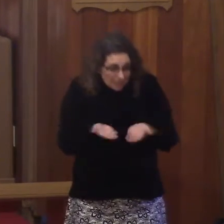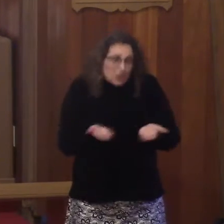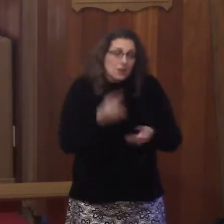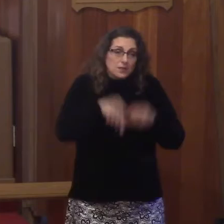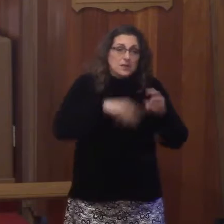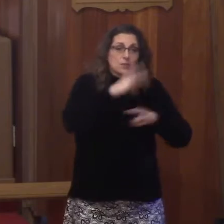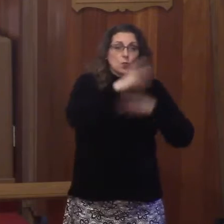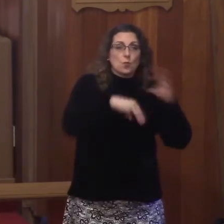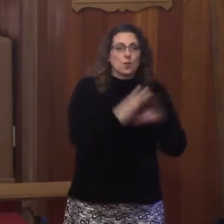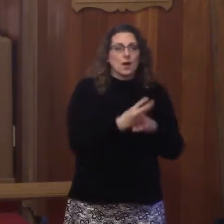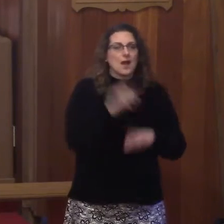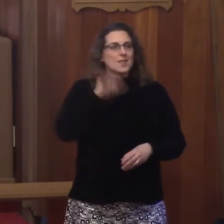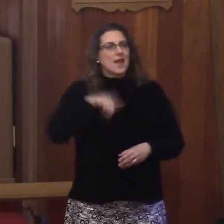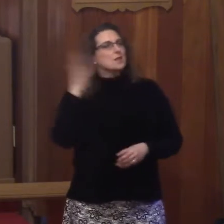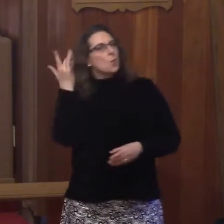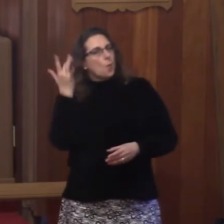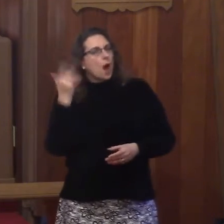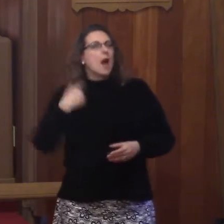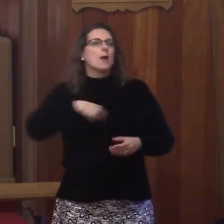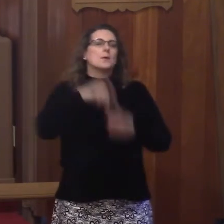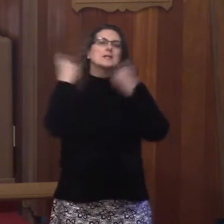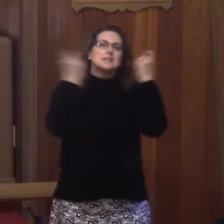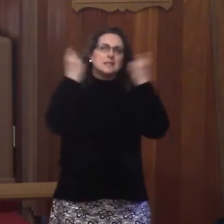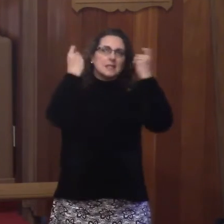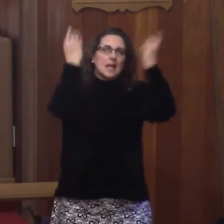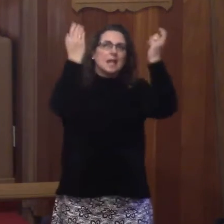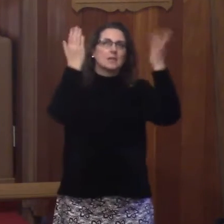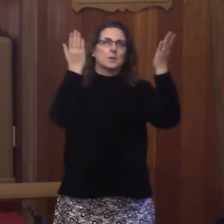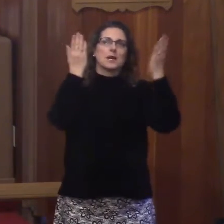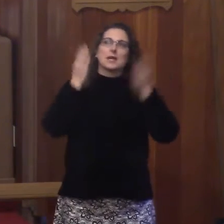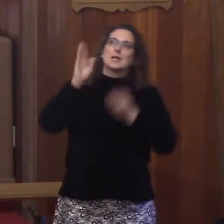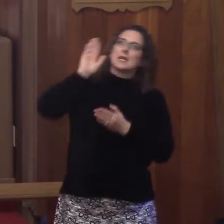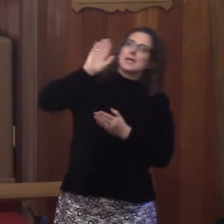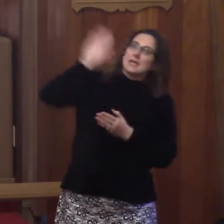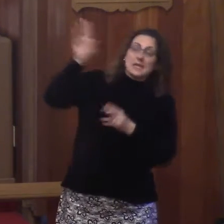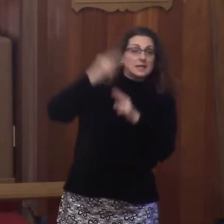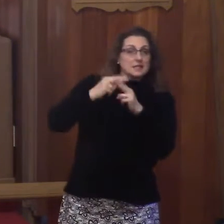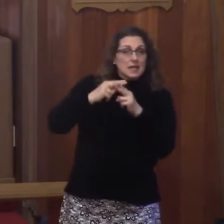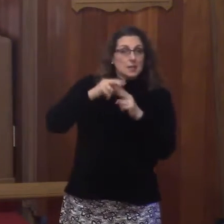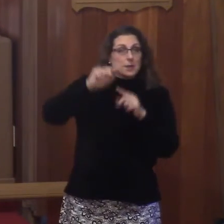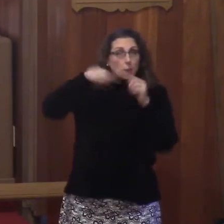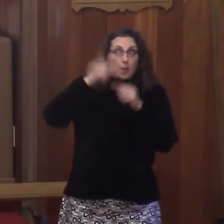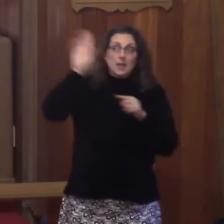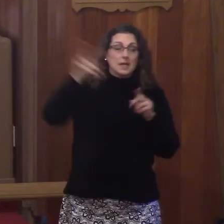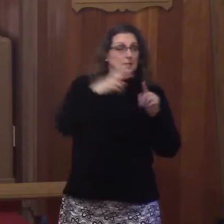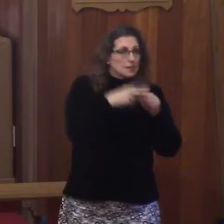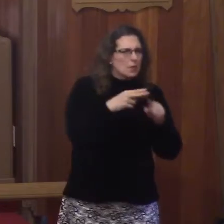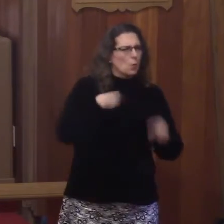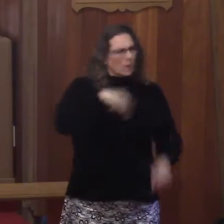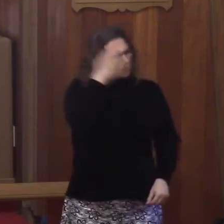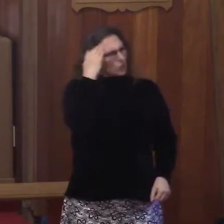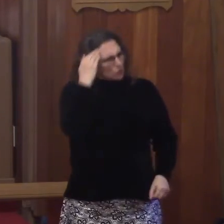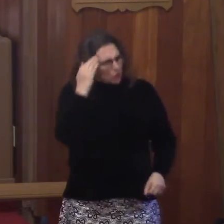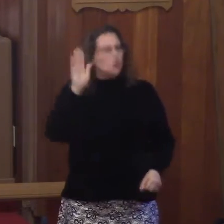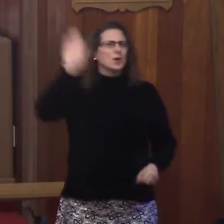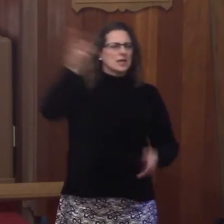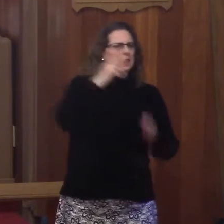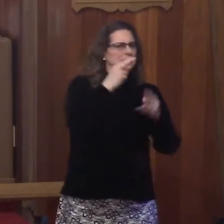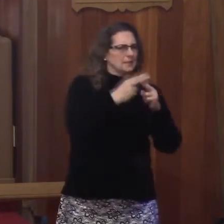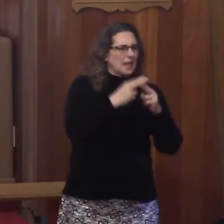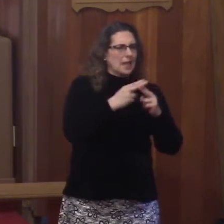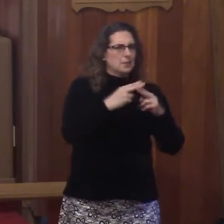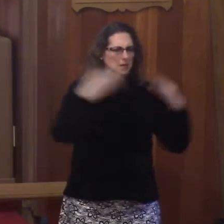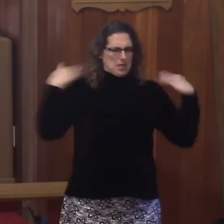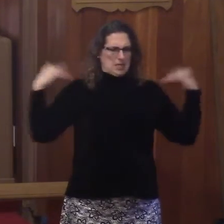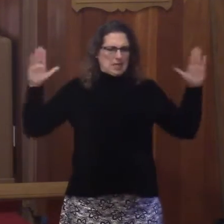Because that's why we celebrate the name of Jesus at his circumcision. Because we already knew his name, right? Gabriel had said his